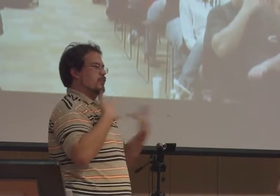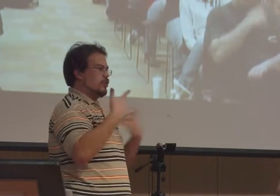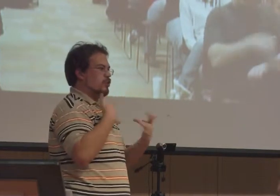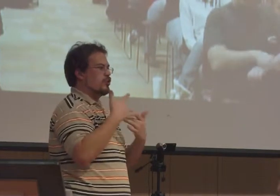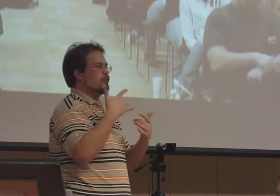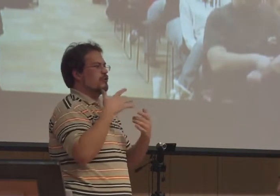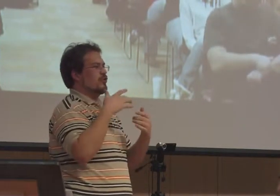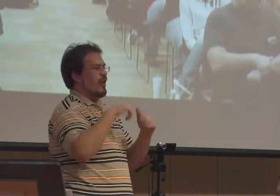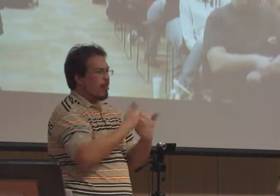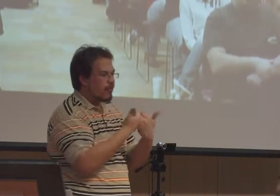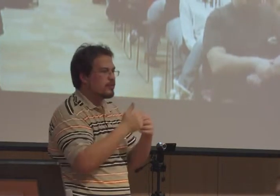win-win type of situation.